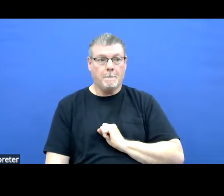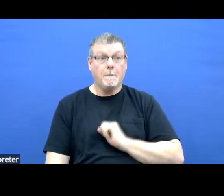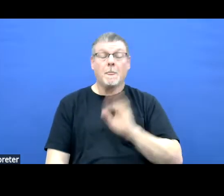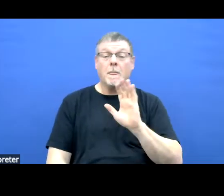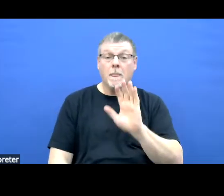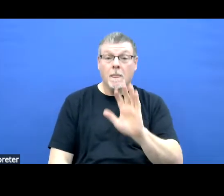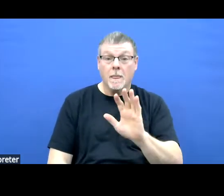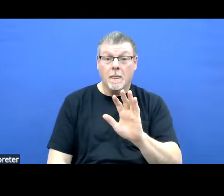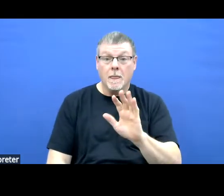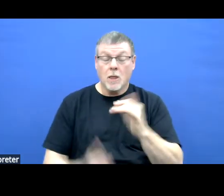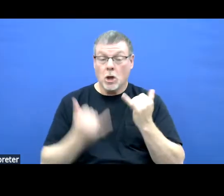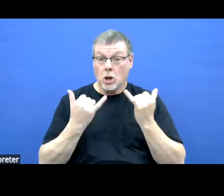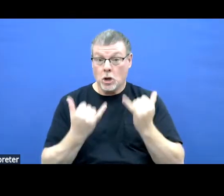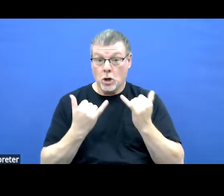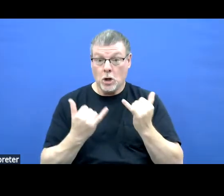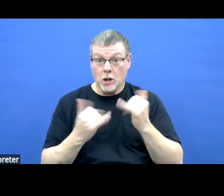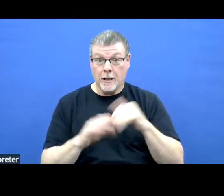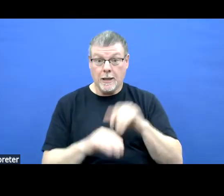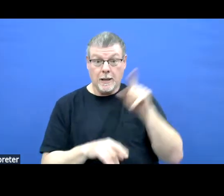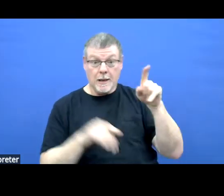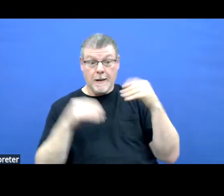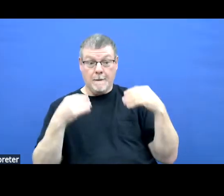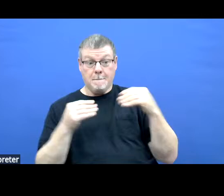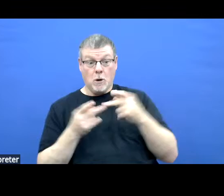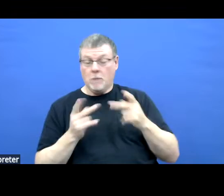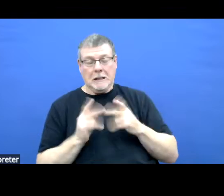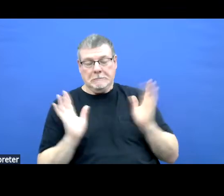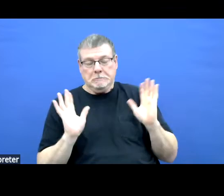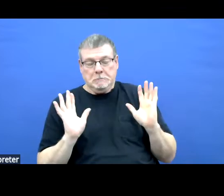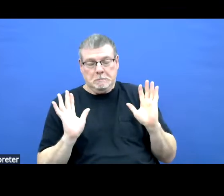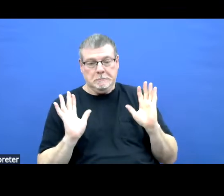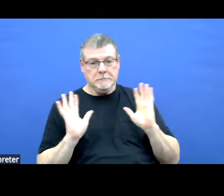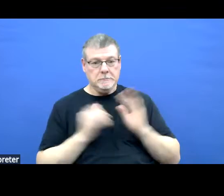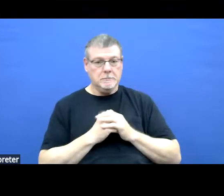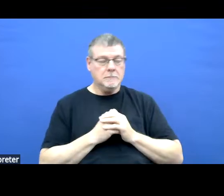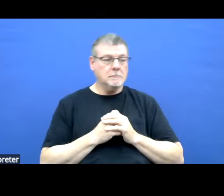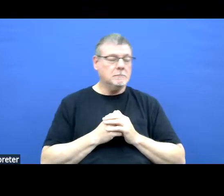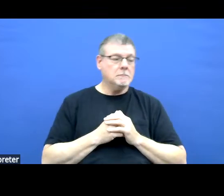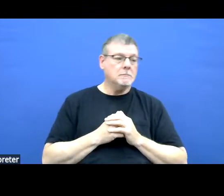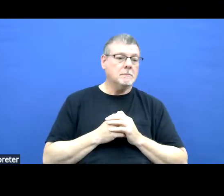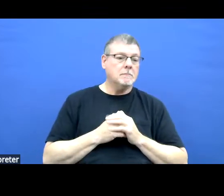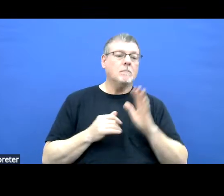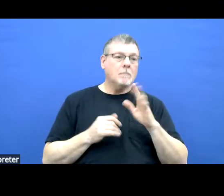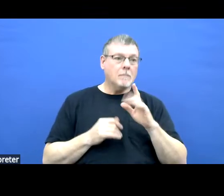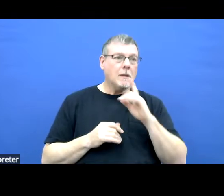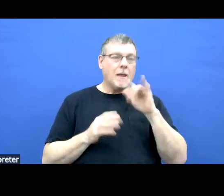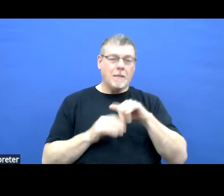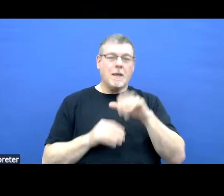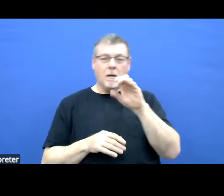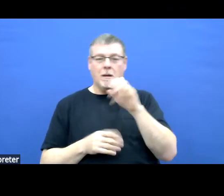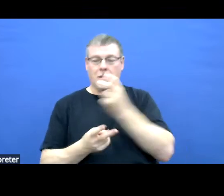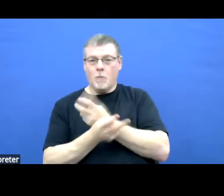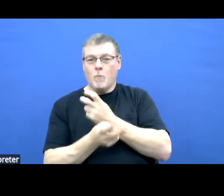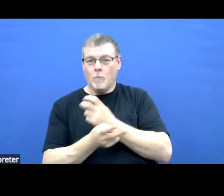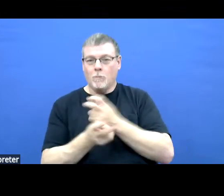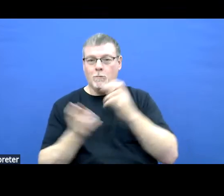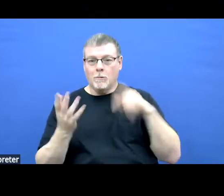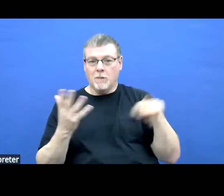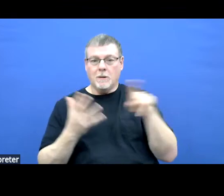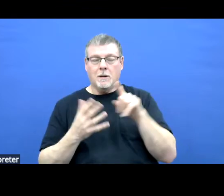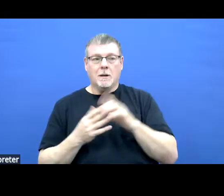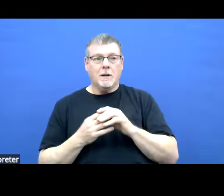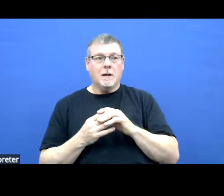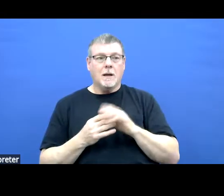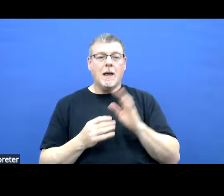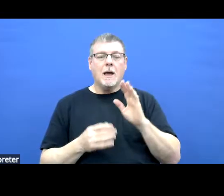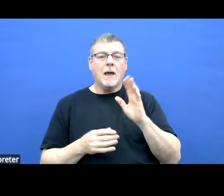not aware of one currently at the marketplace location. Well, that's what I'm asking you. At the orthopedic center, at the marketplace. I'm